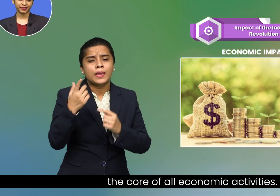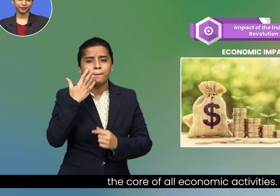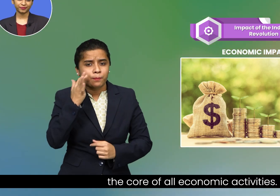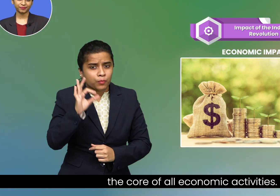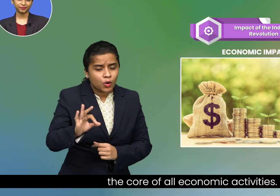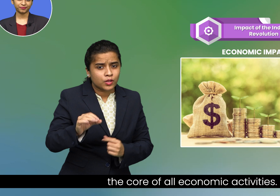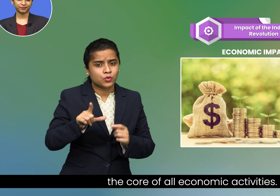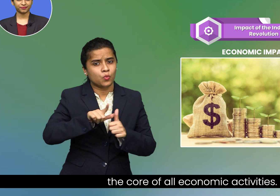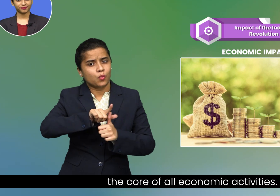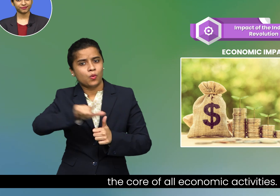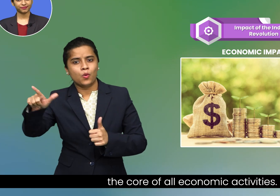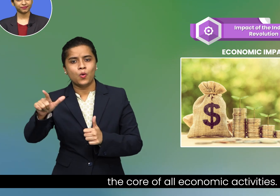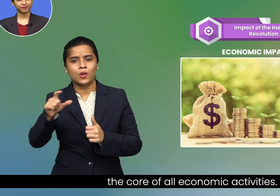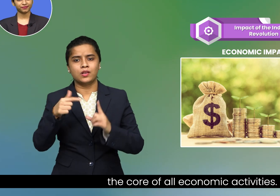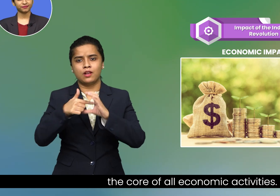activities.